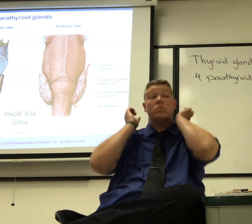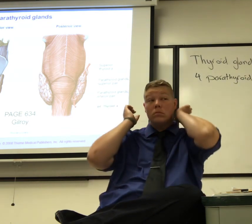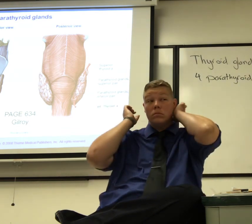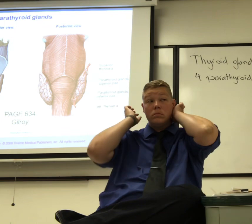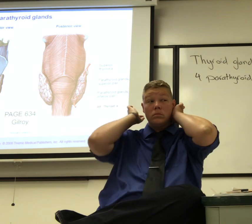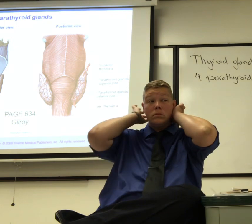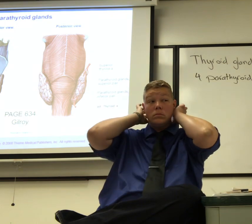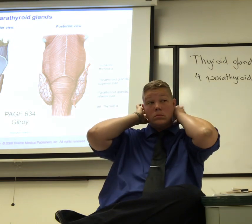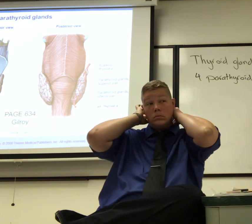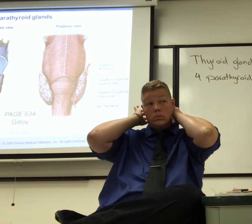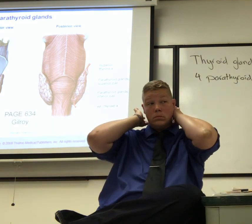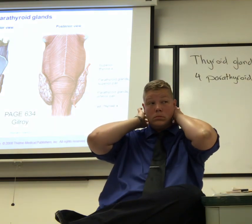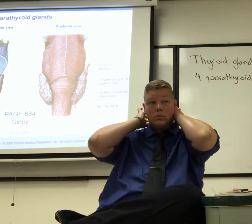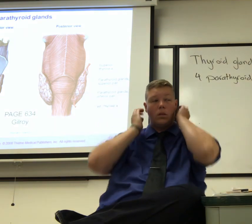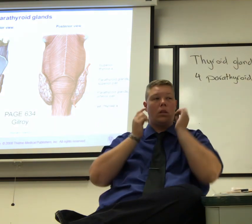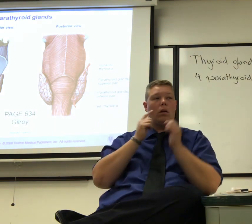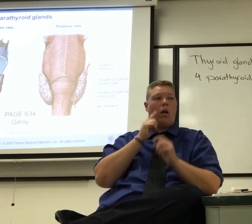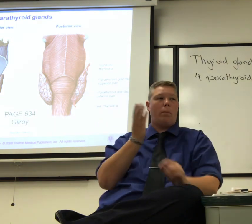glands.